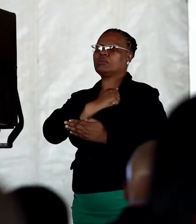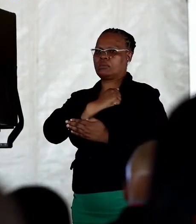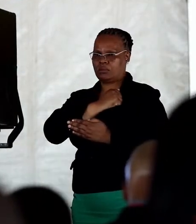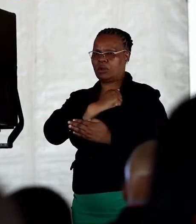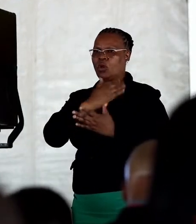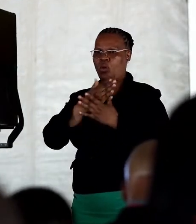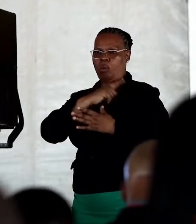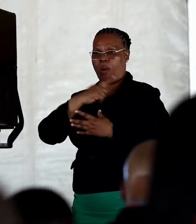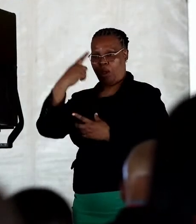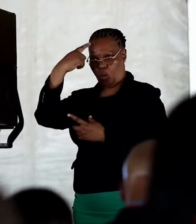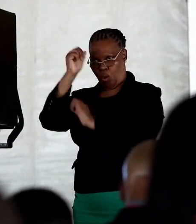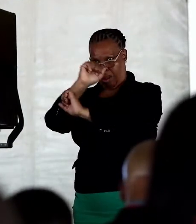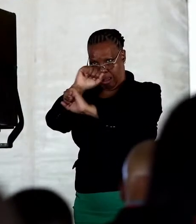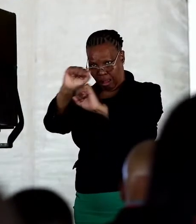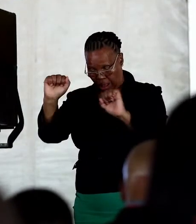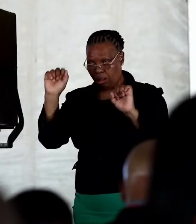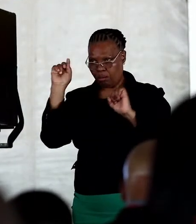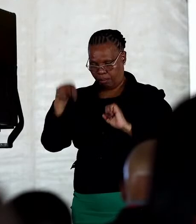observe inkolo yakhe